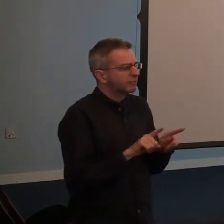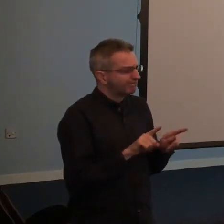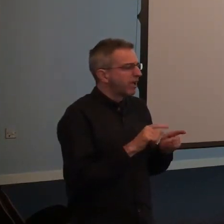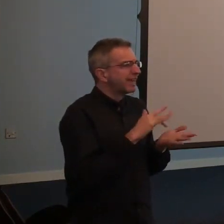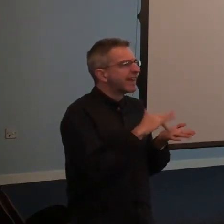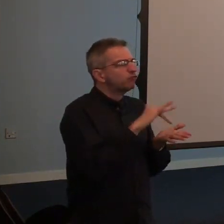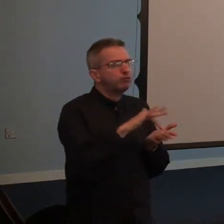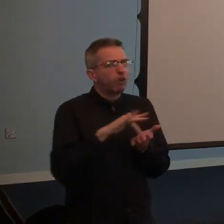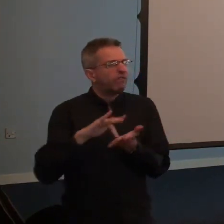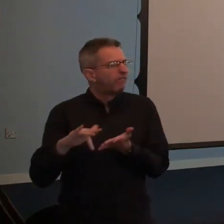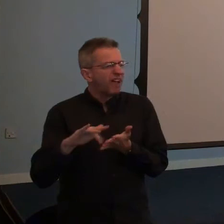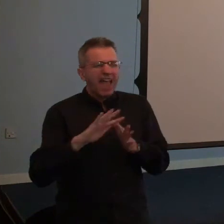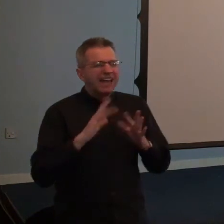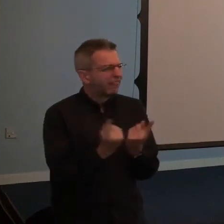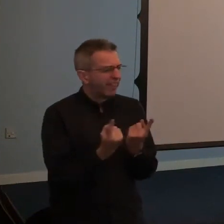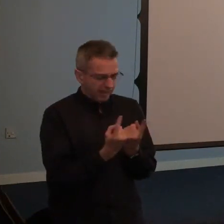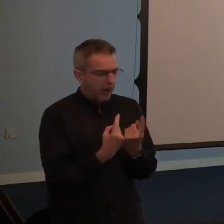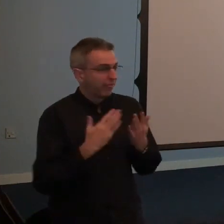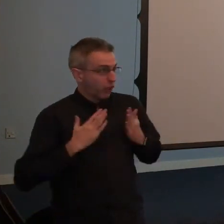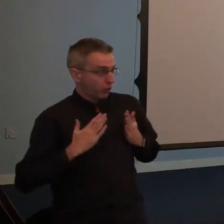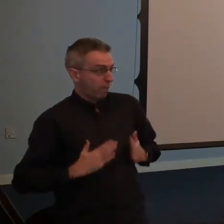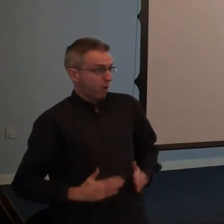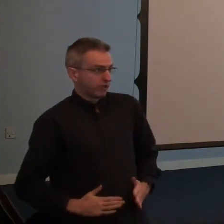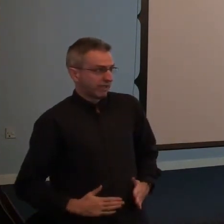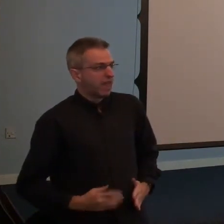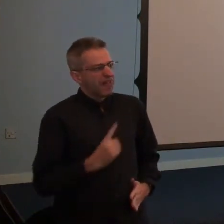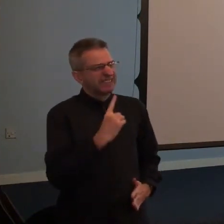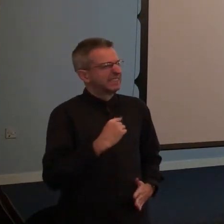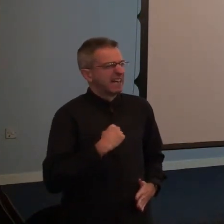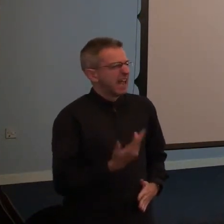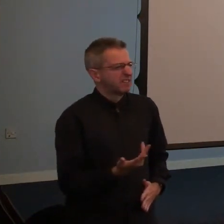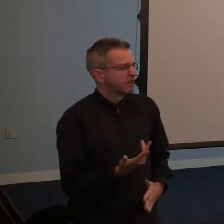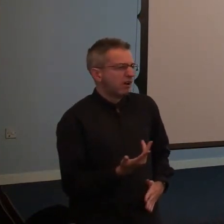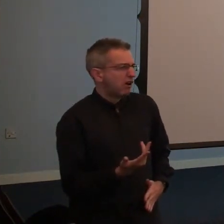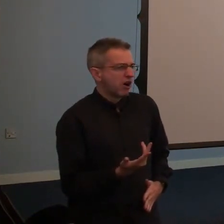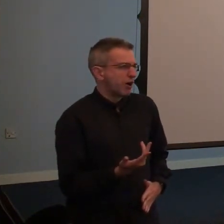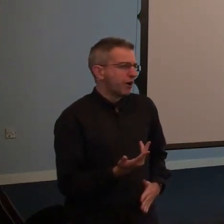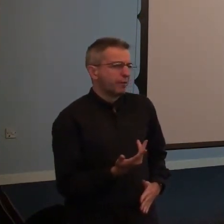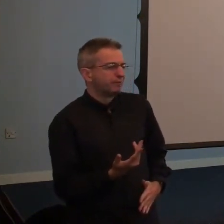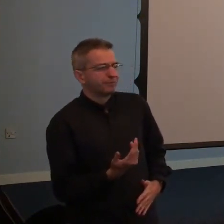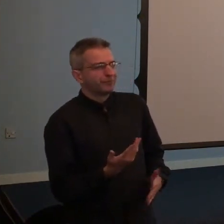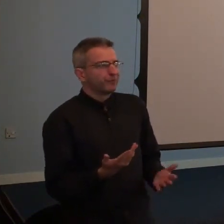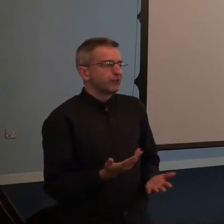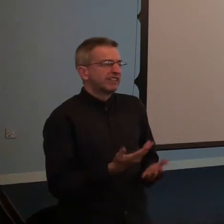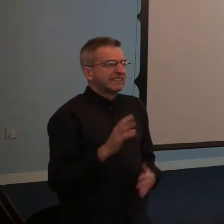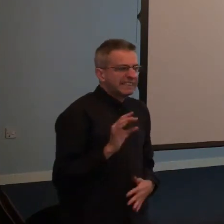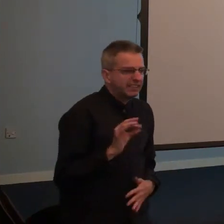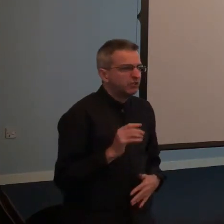I mean, the meaning of eugenics is really to get rid of anything in the human body that is viewed